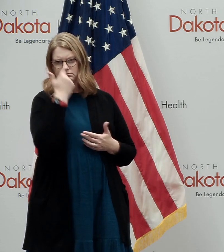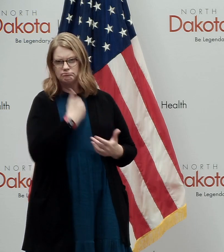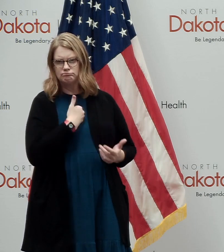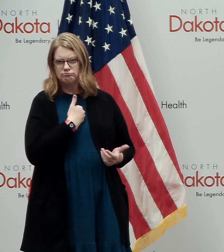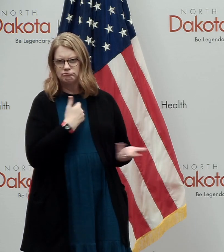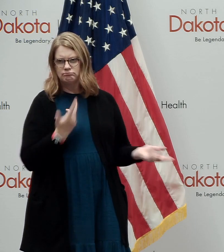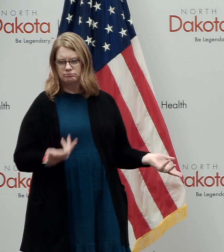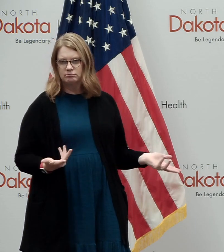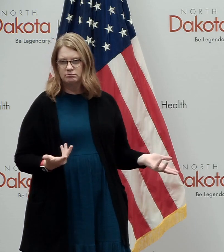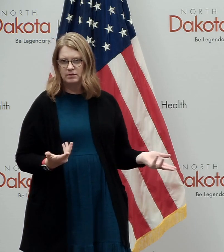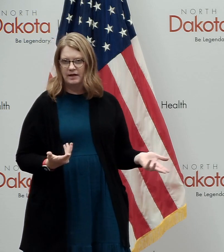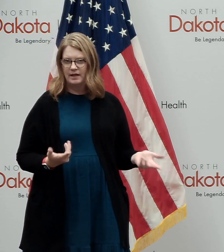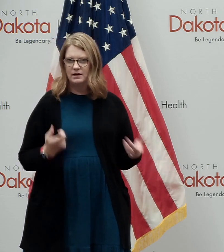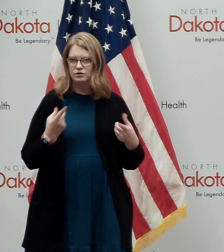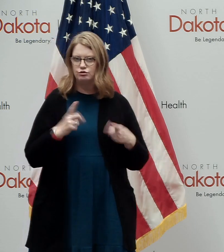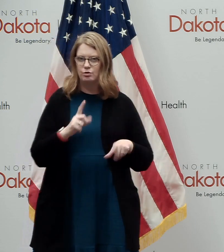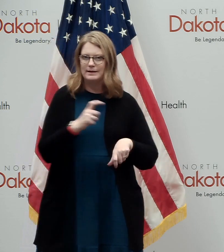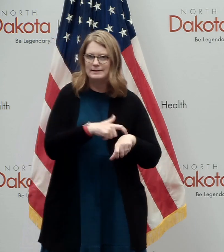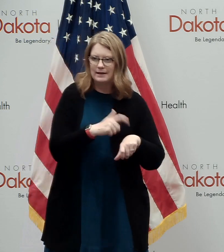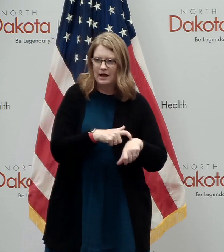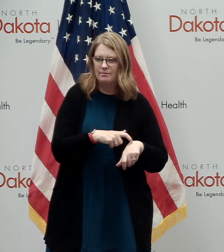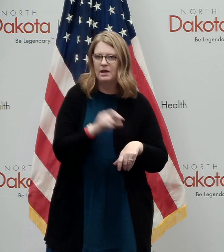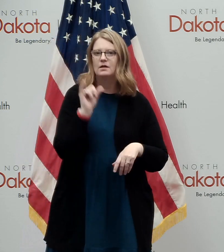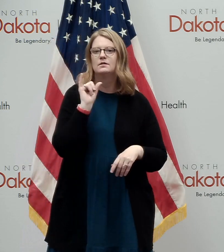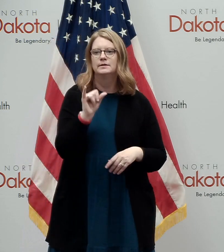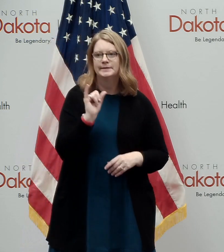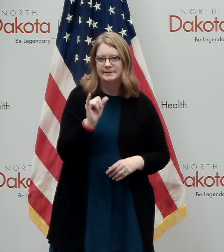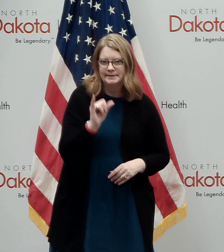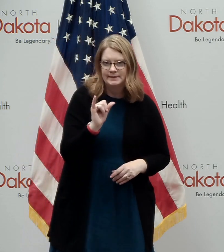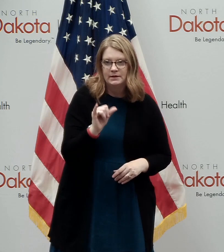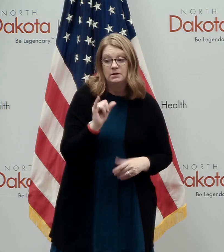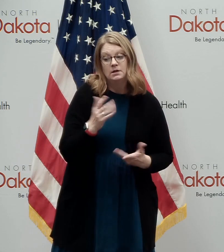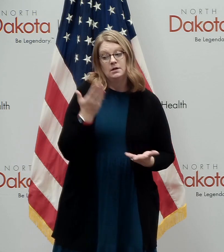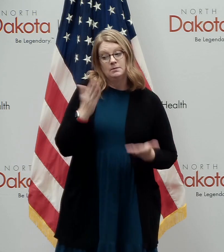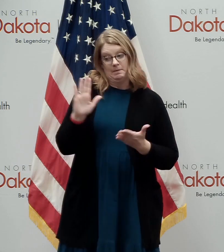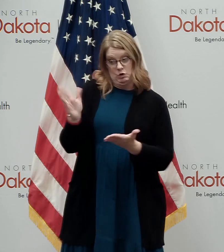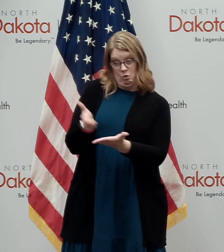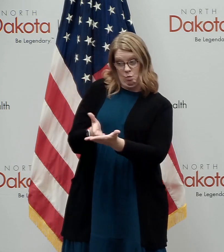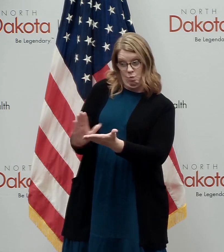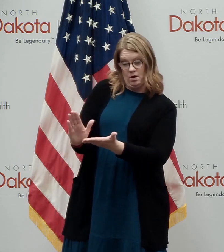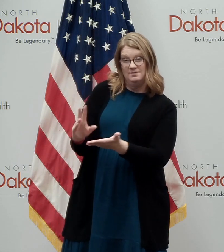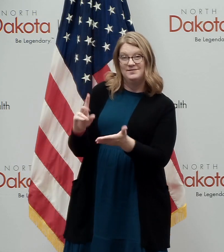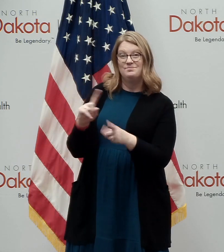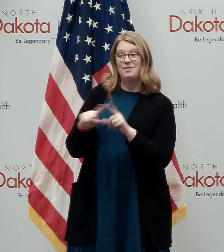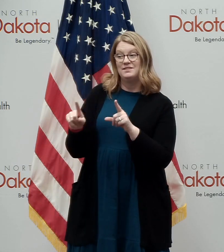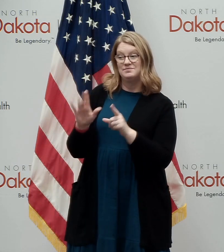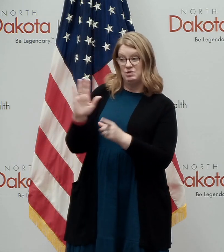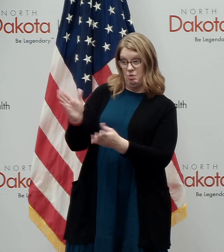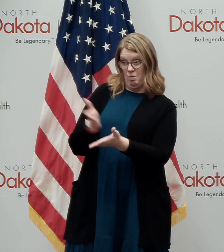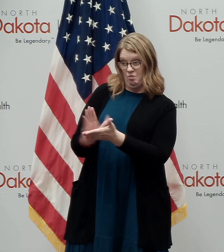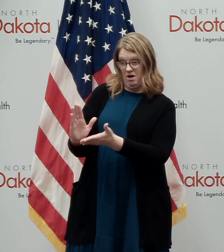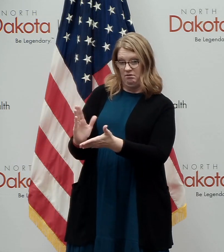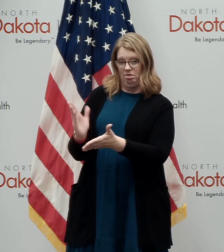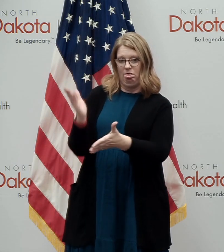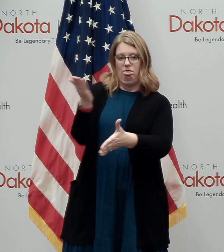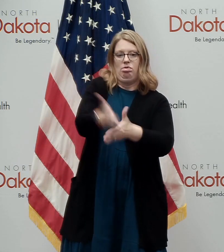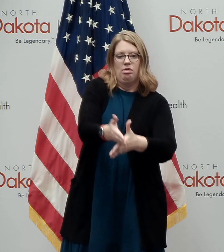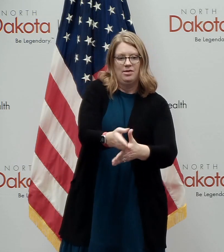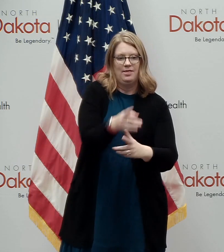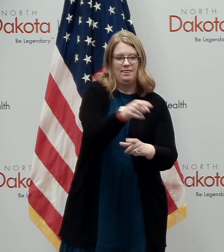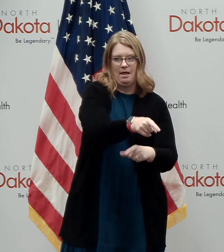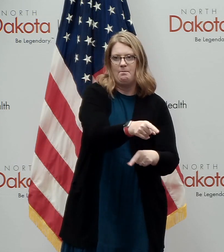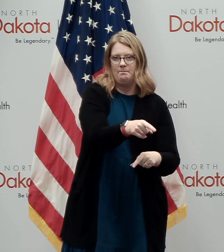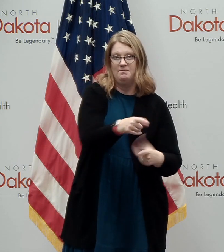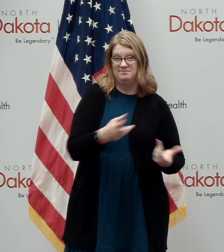I think over time there became an understanding that might have been your right, but you're also infringing on someone else's right at the next table, because